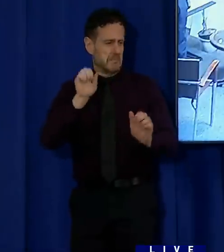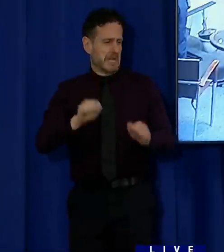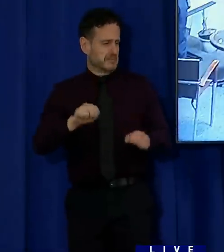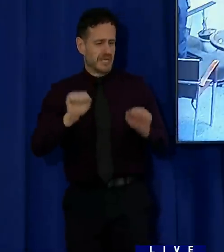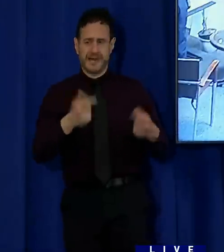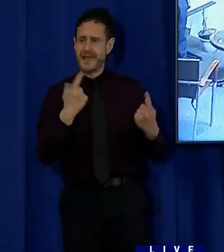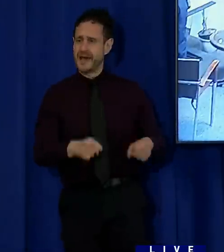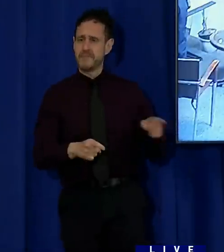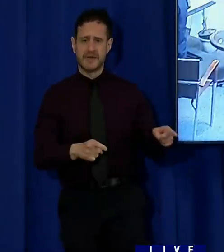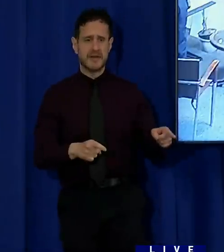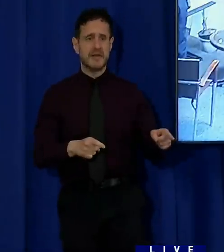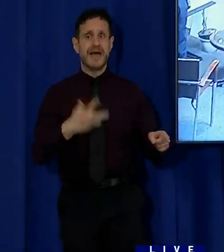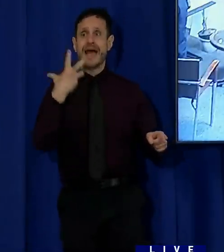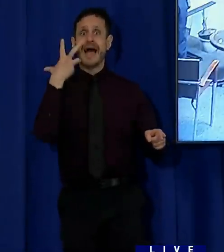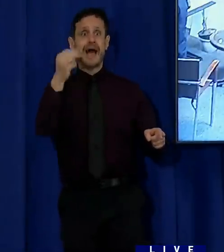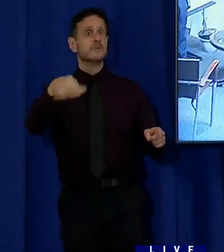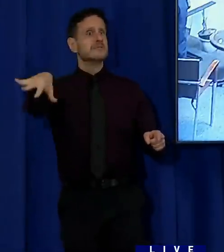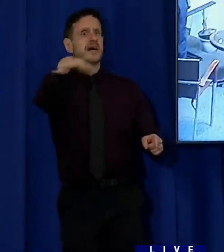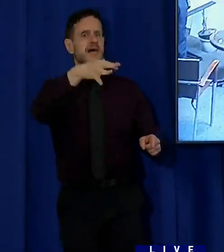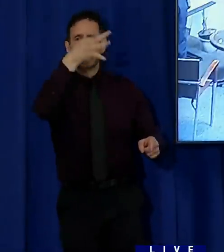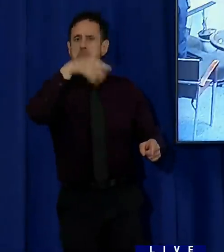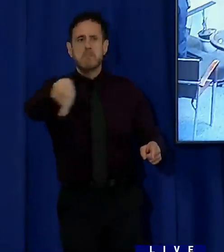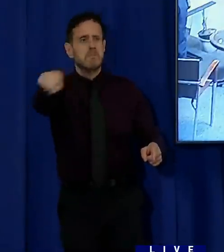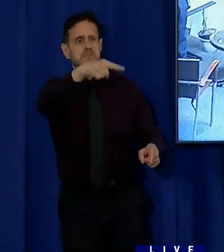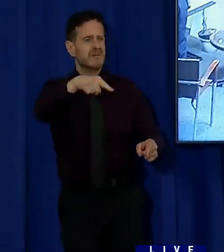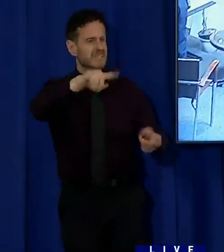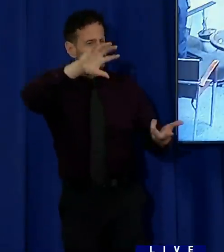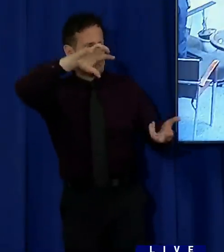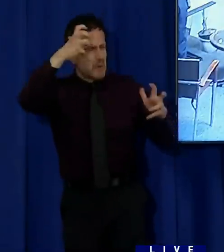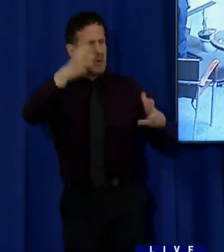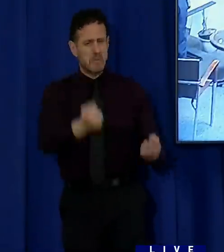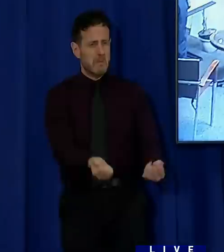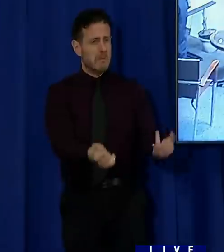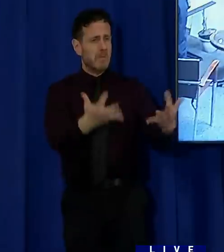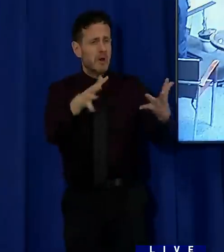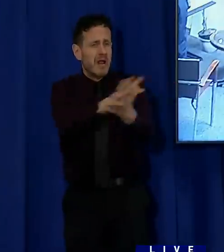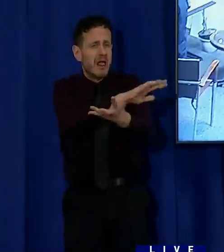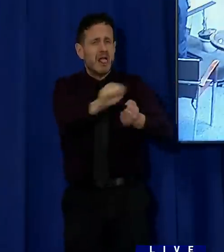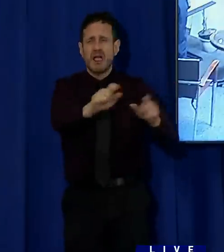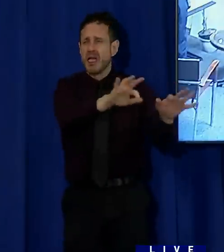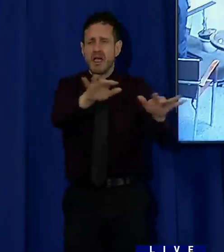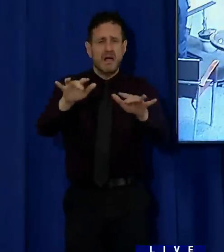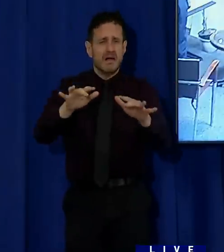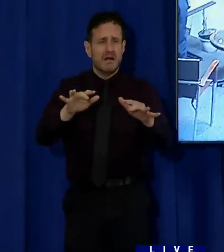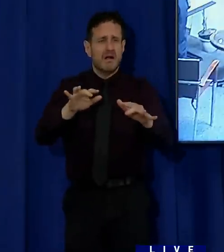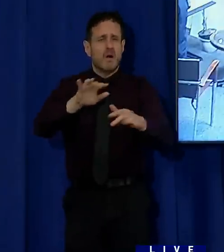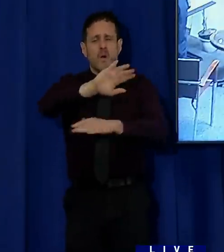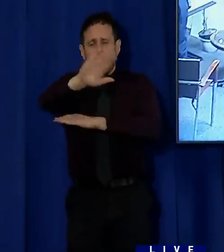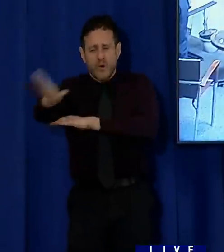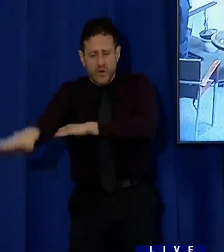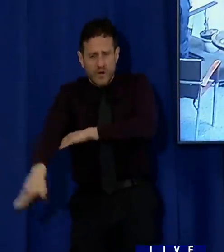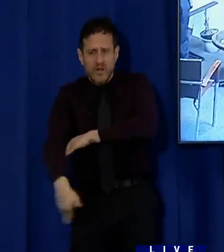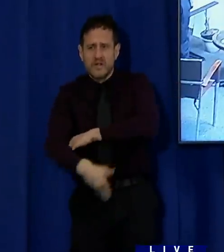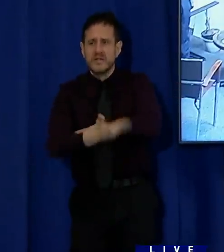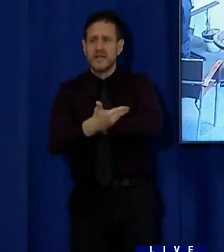in the middle of what was going on that late night and into the early morning hours, where looting